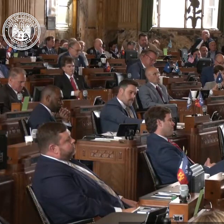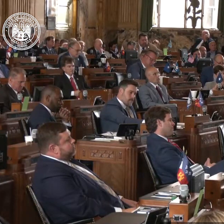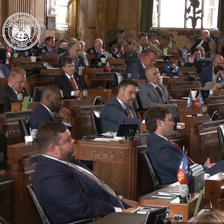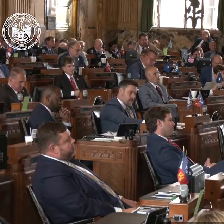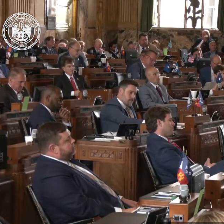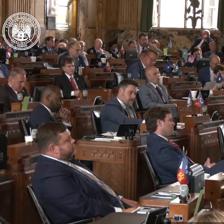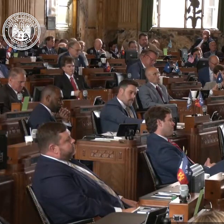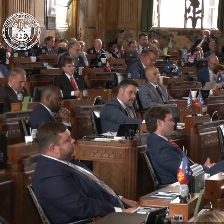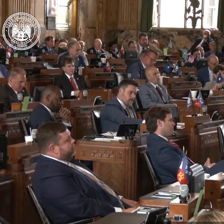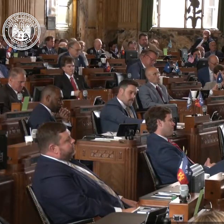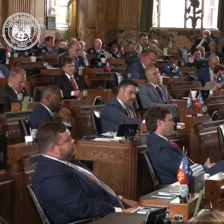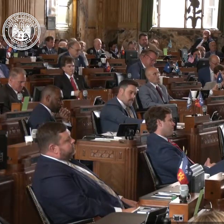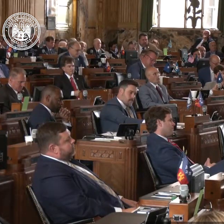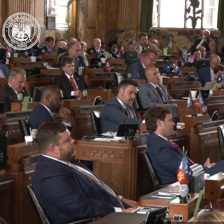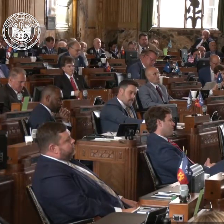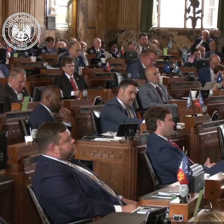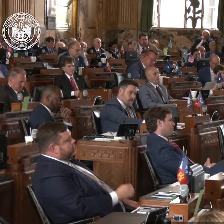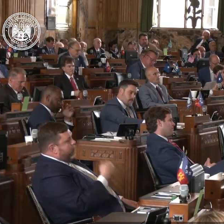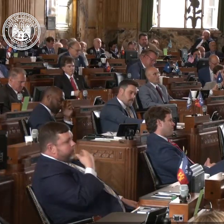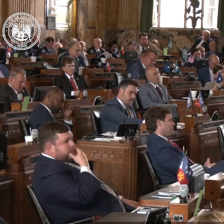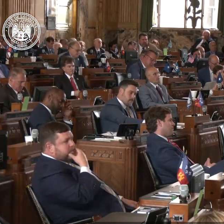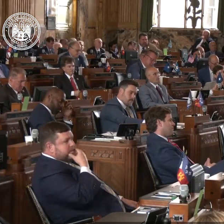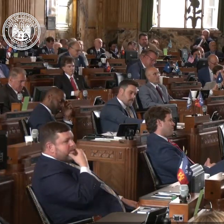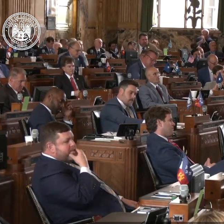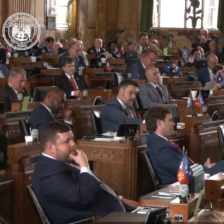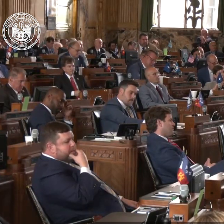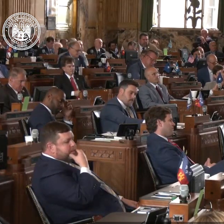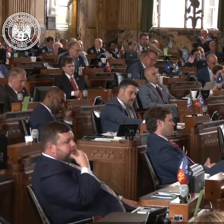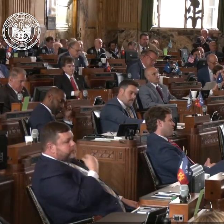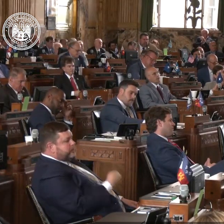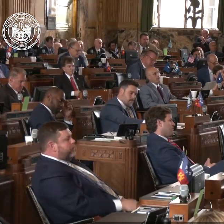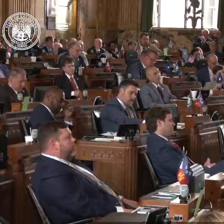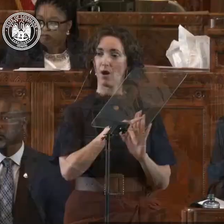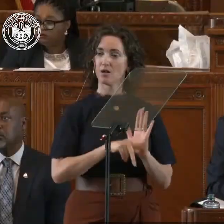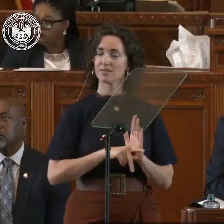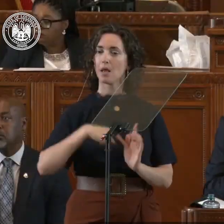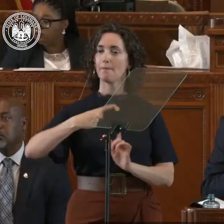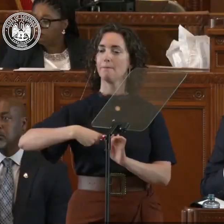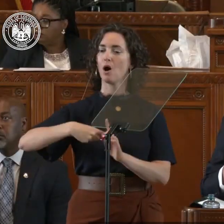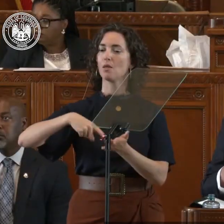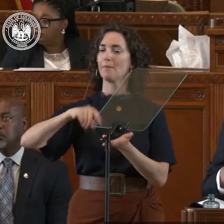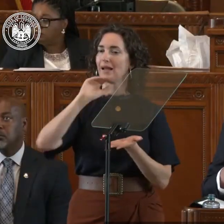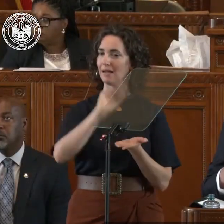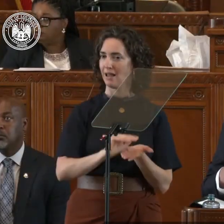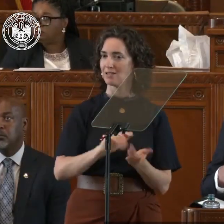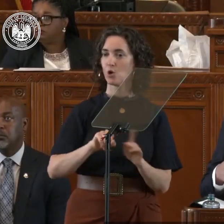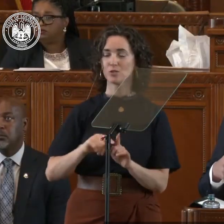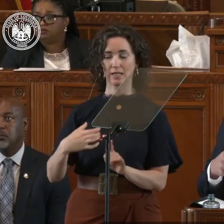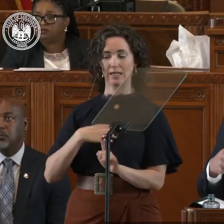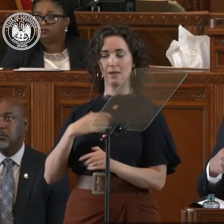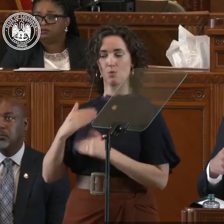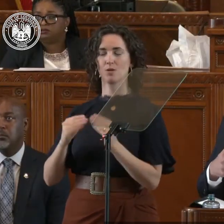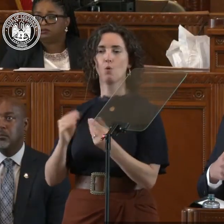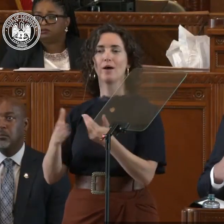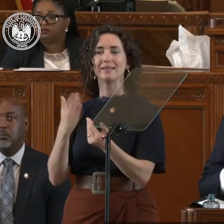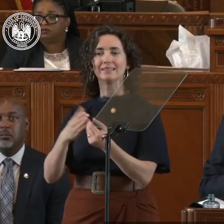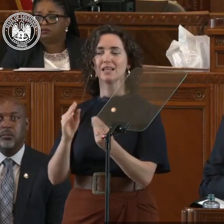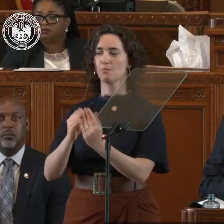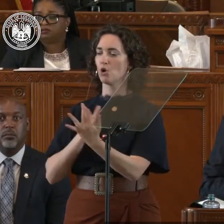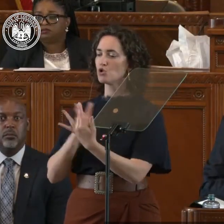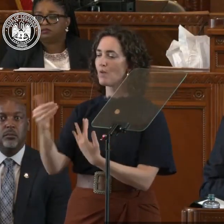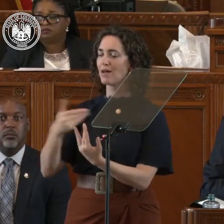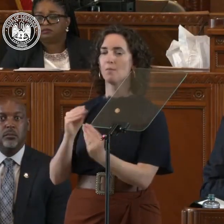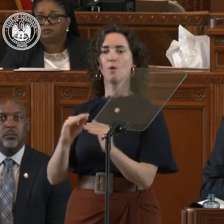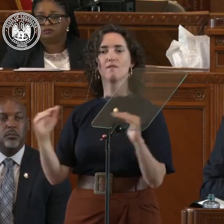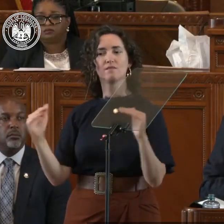aims to lower insurance rates for our policyholders and make the claims process easier, more transparent, and fairer